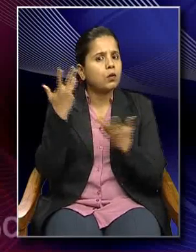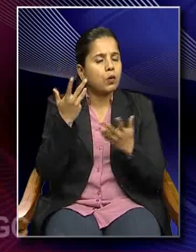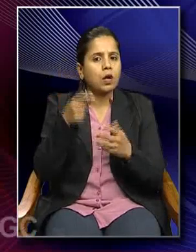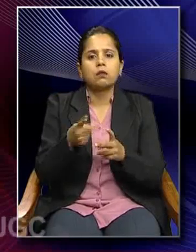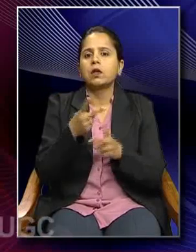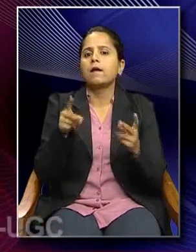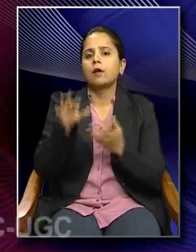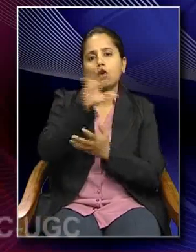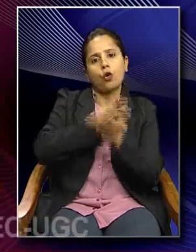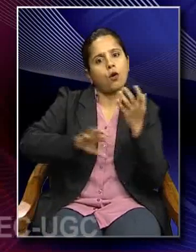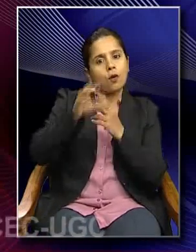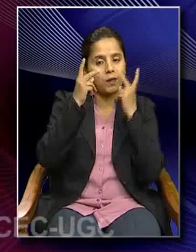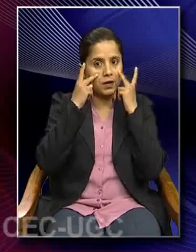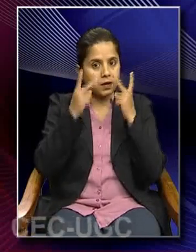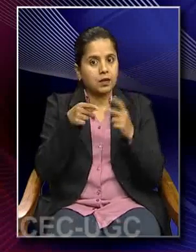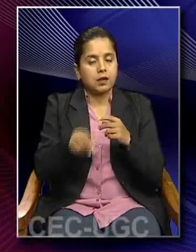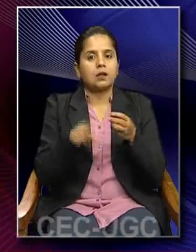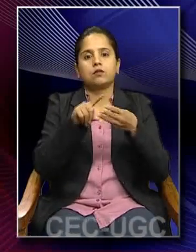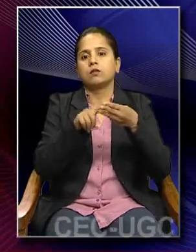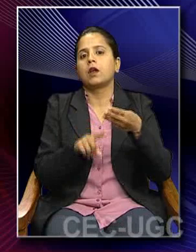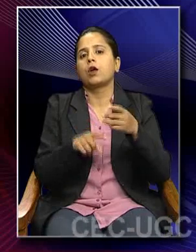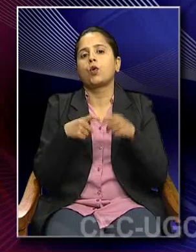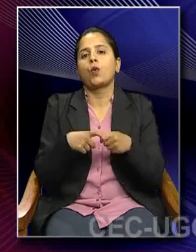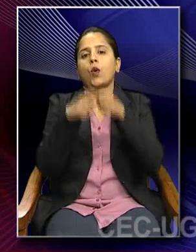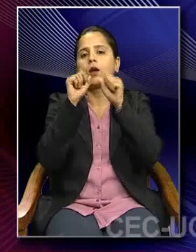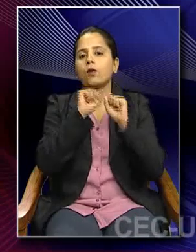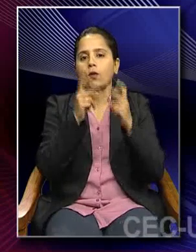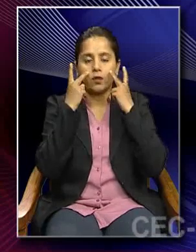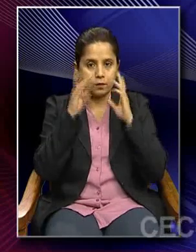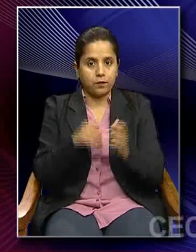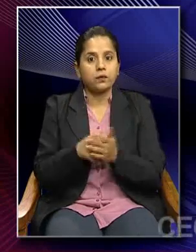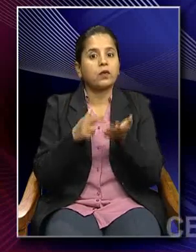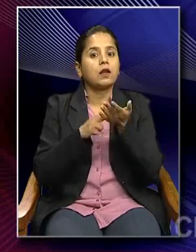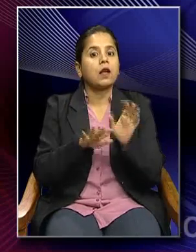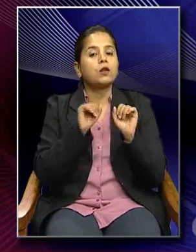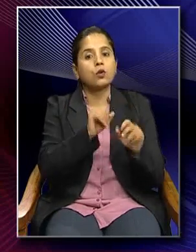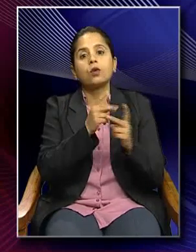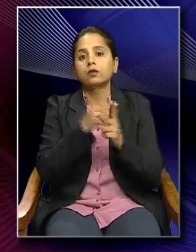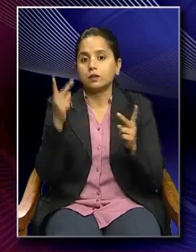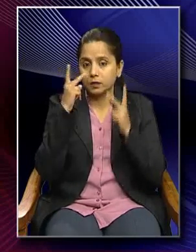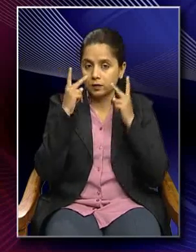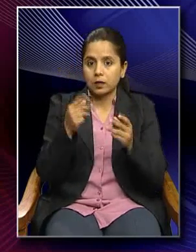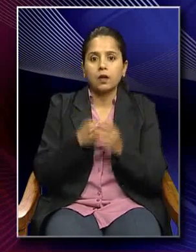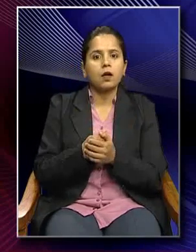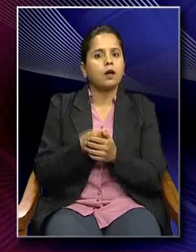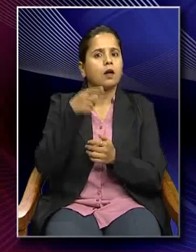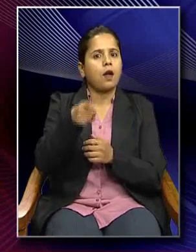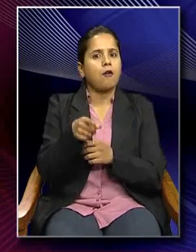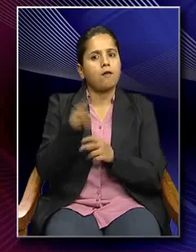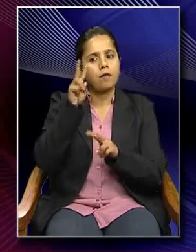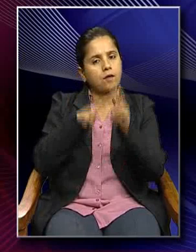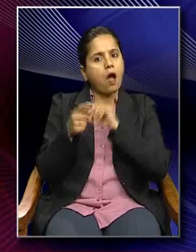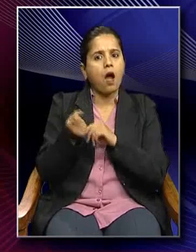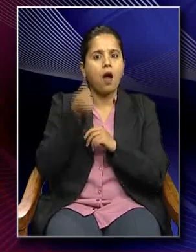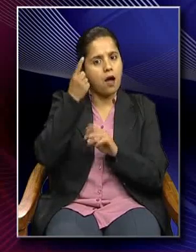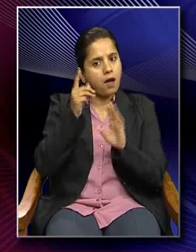different combinations of these gunas. The nature of the things is determined by